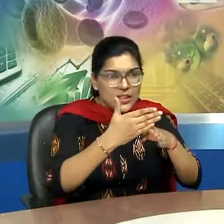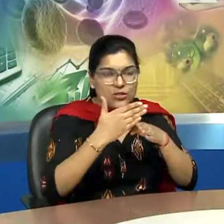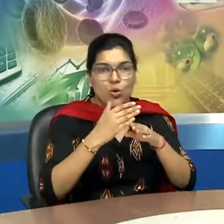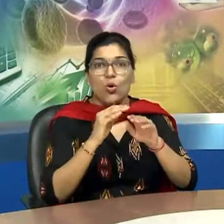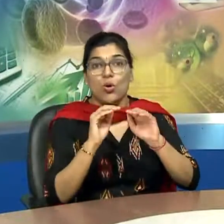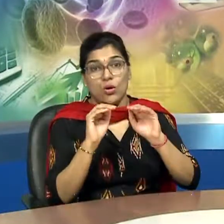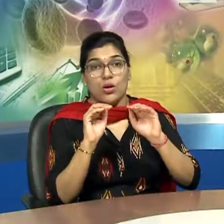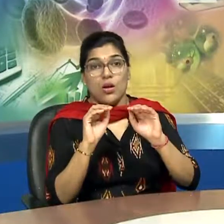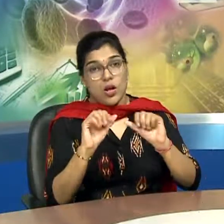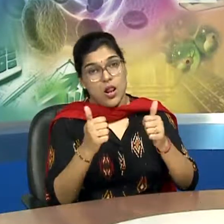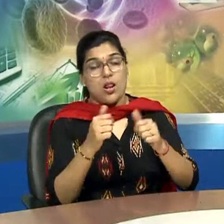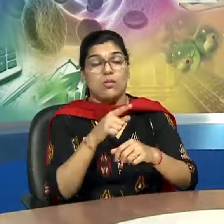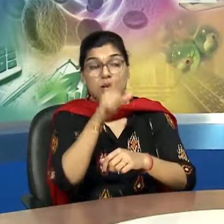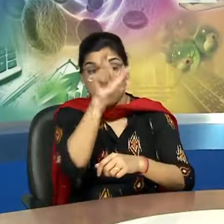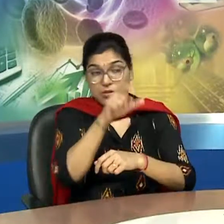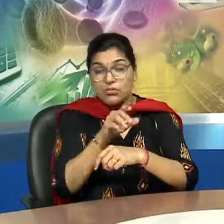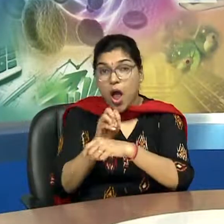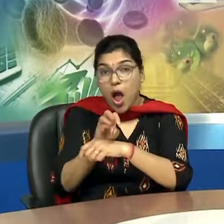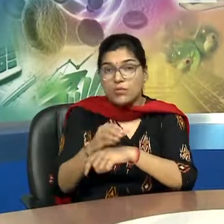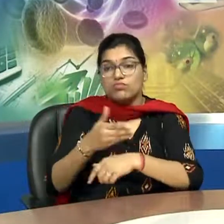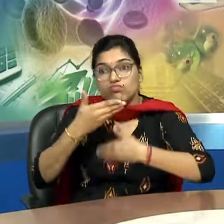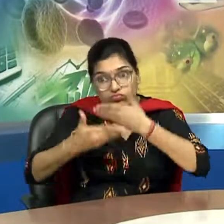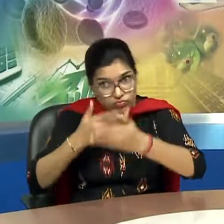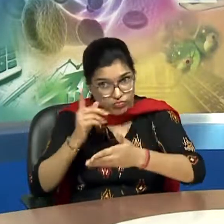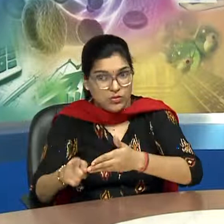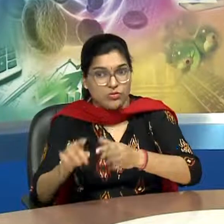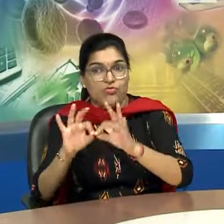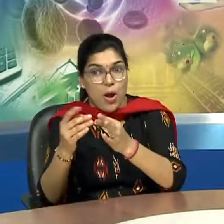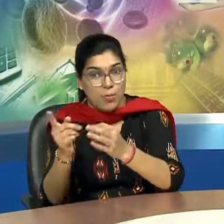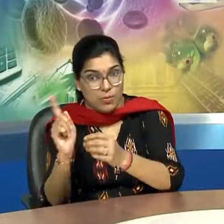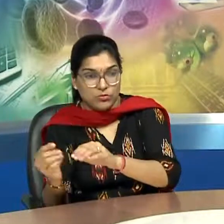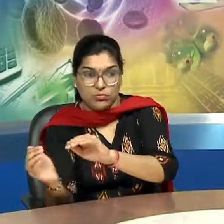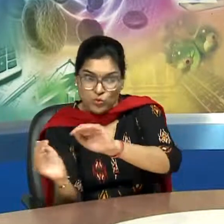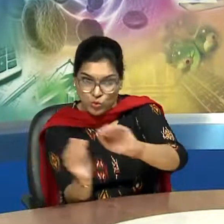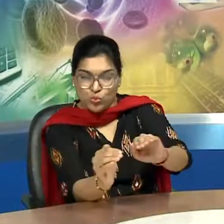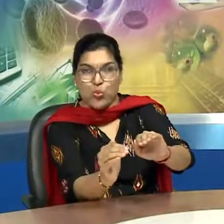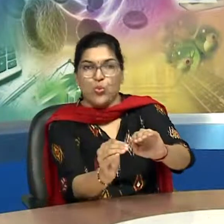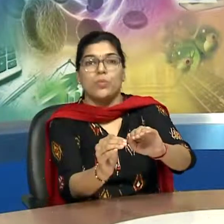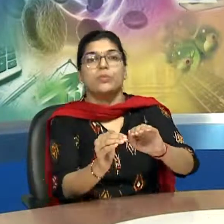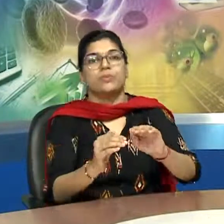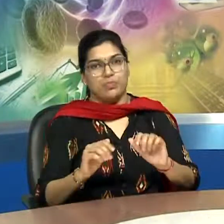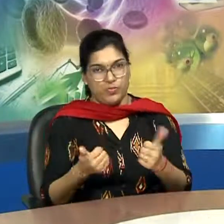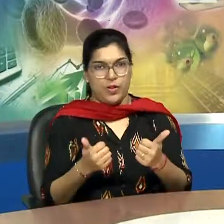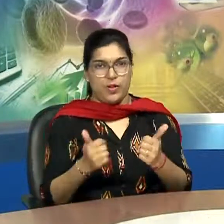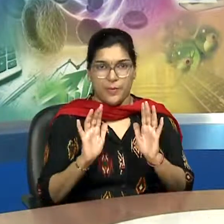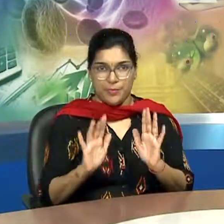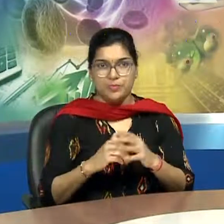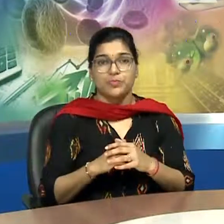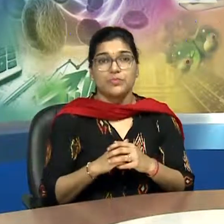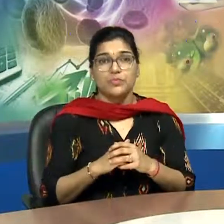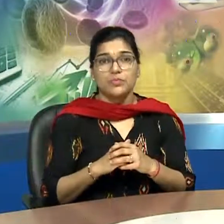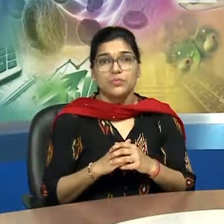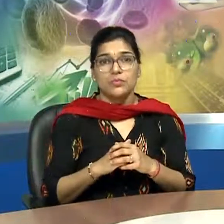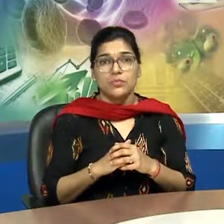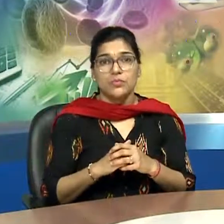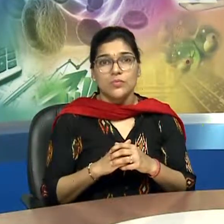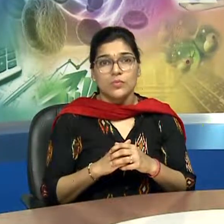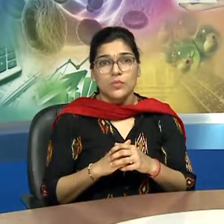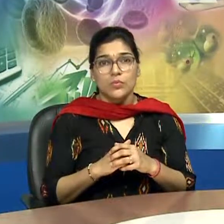can get the benefit of the treatment, because when a person is getting the treatment, the counselings